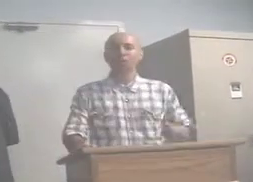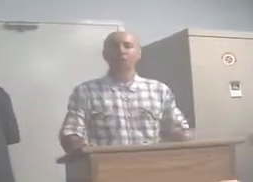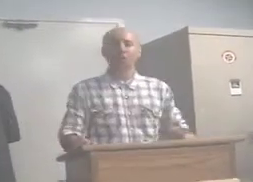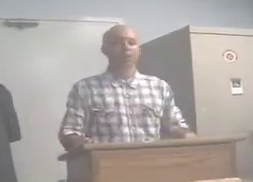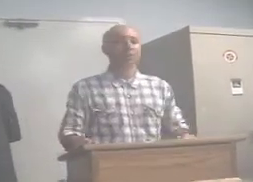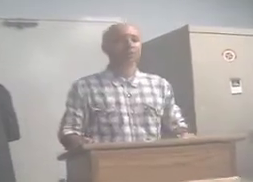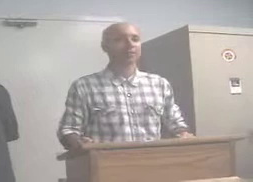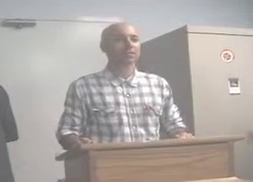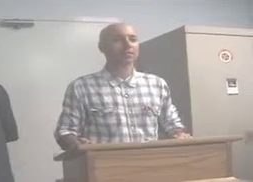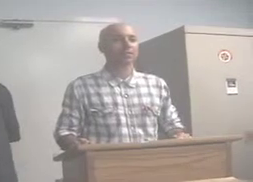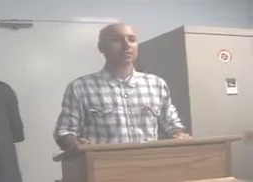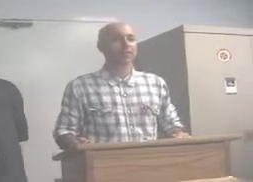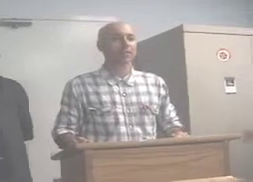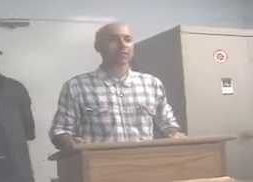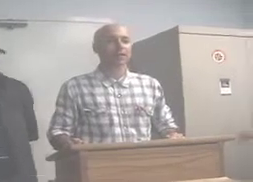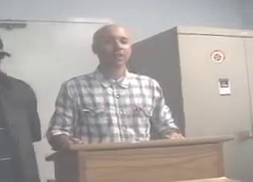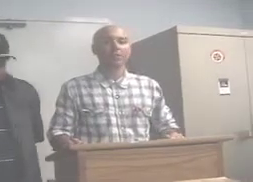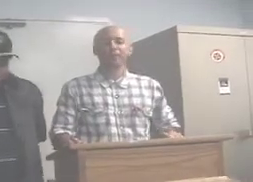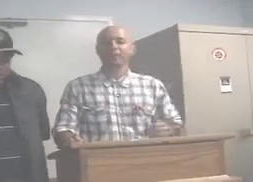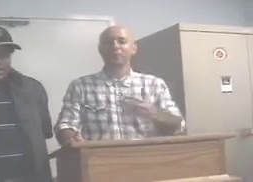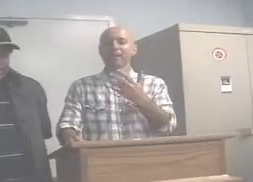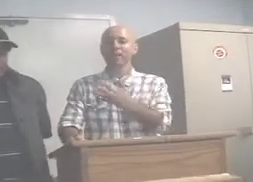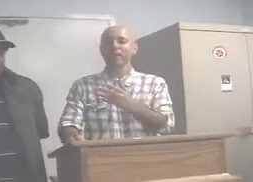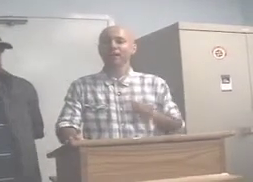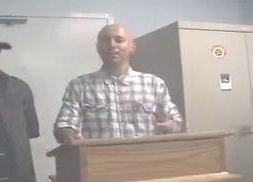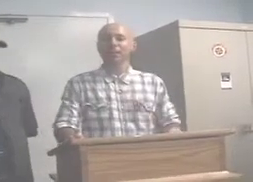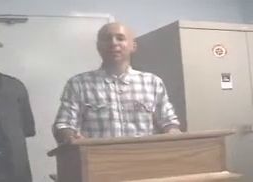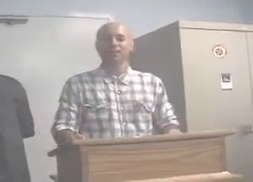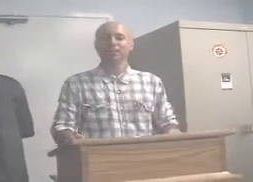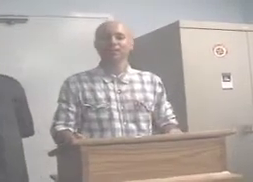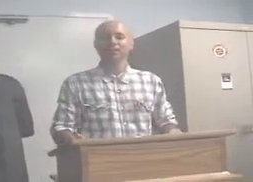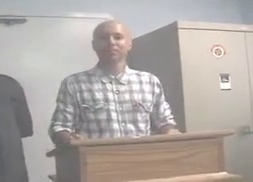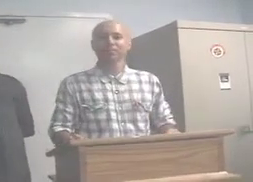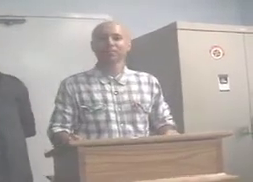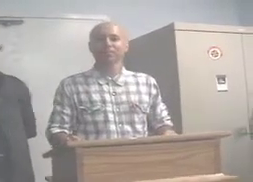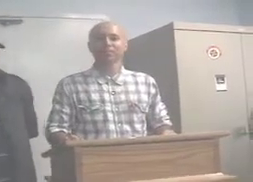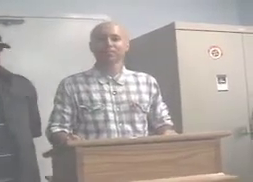David will be joining us. Because he is a great translator.